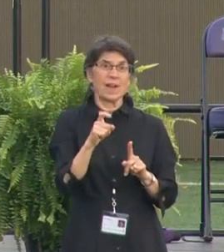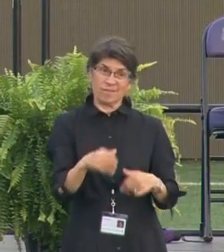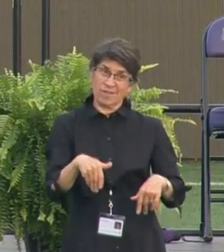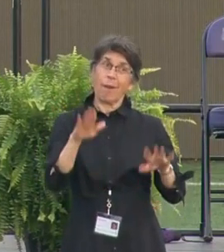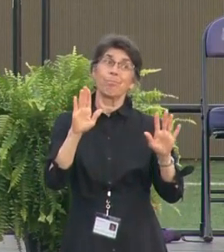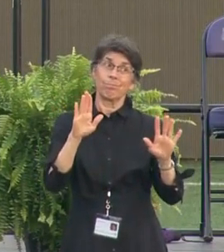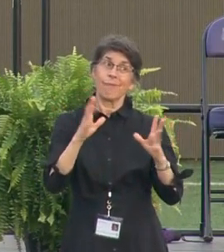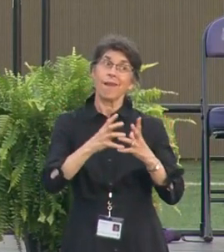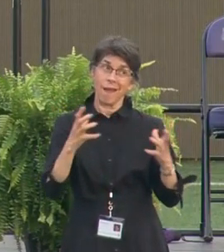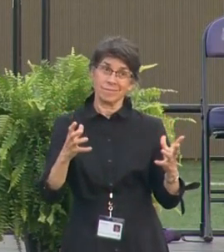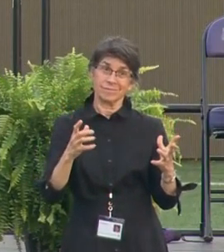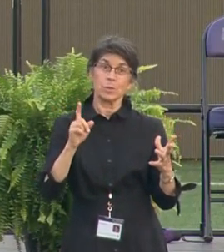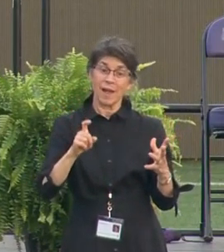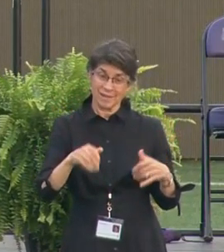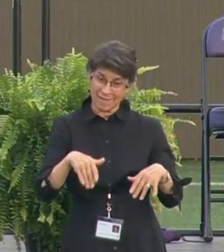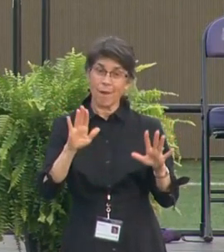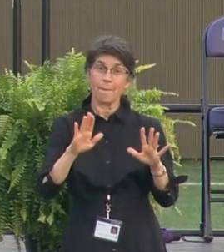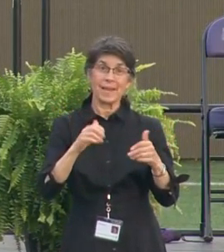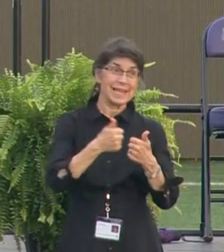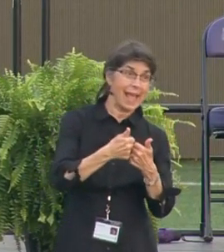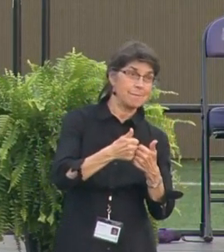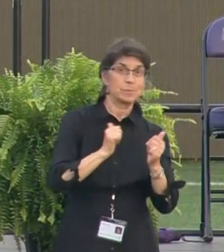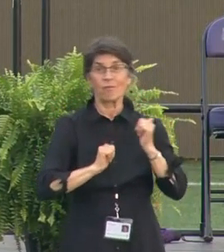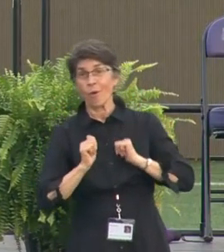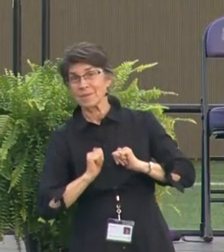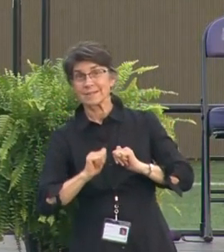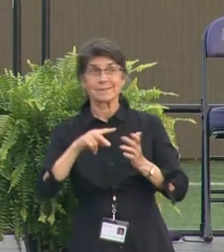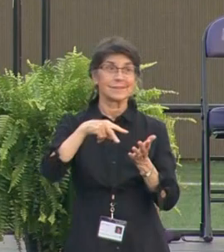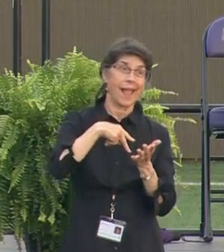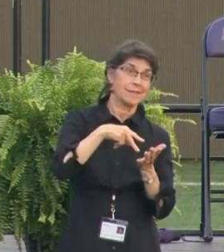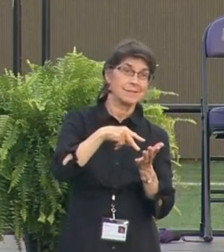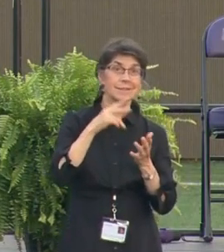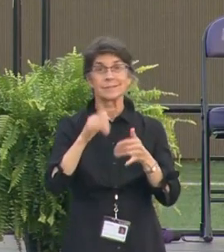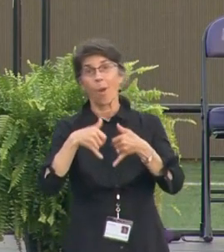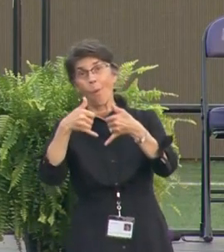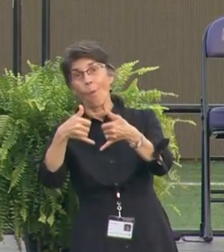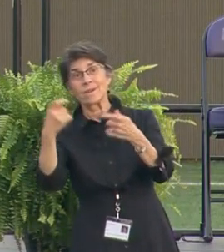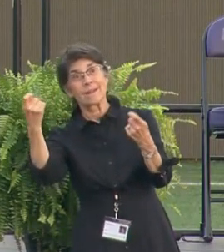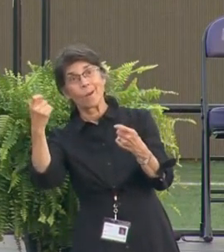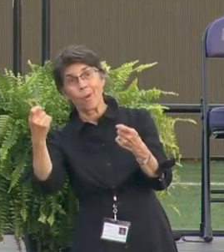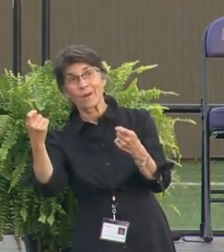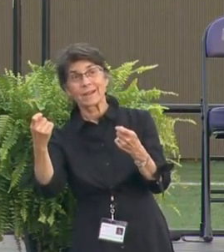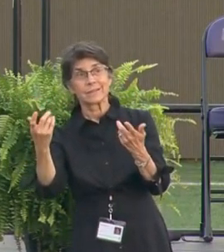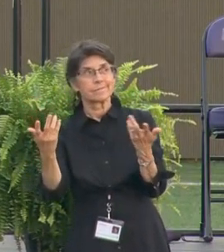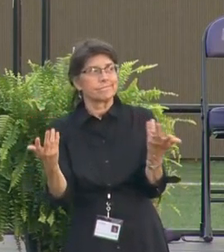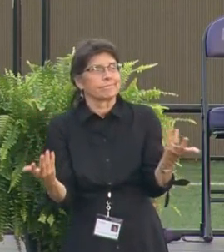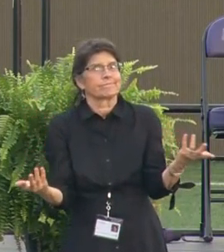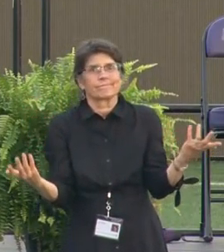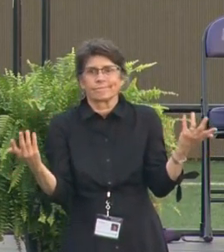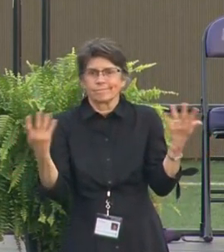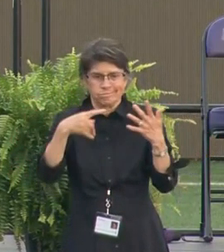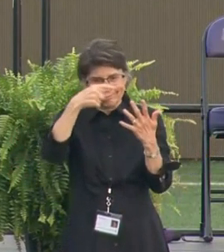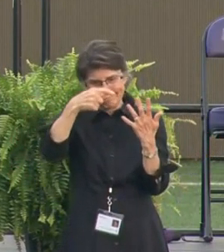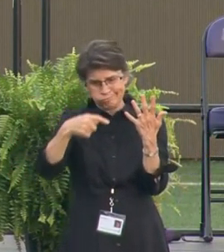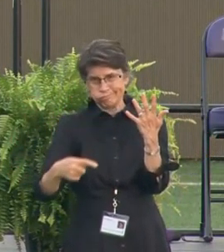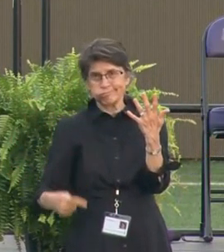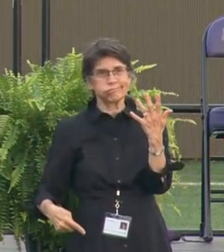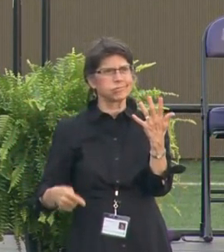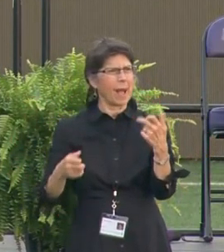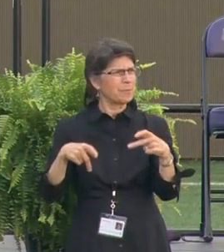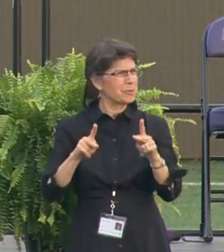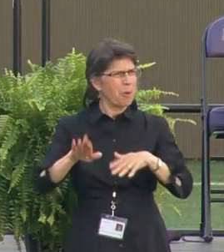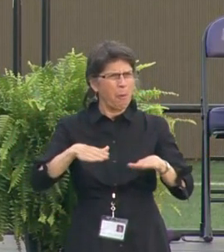lot. You've had to give up games, performances, dances, award ceremonies, just the opportunity to walk around the halls of East